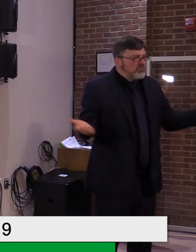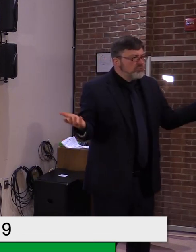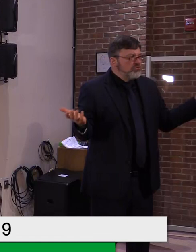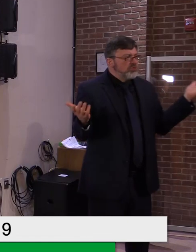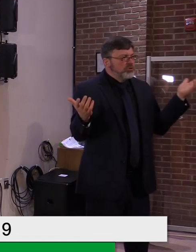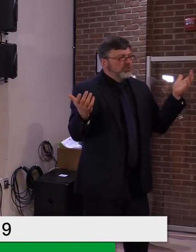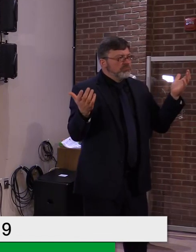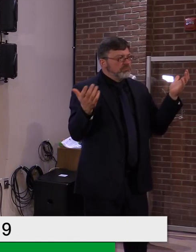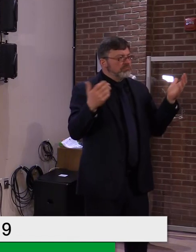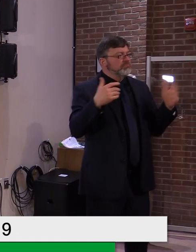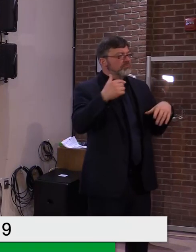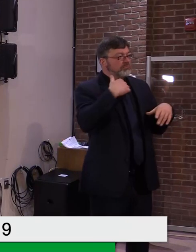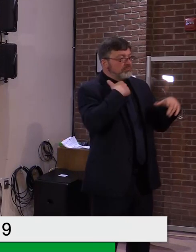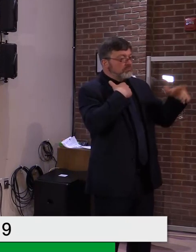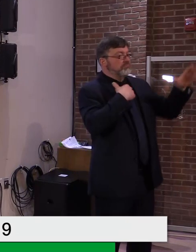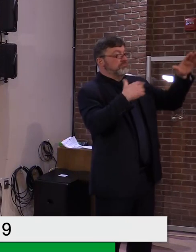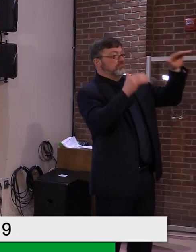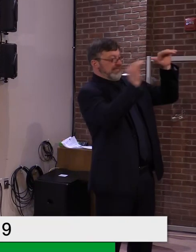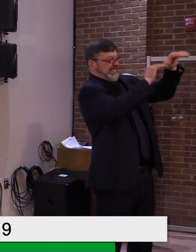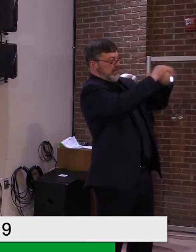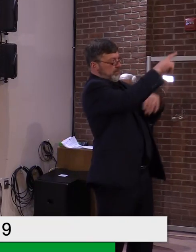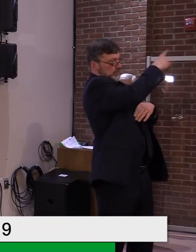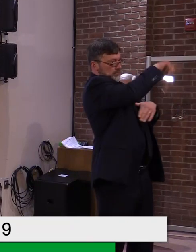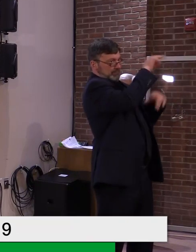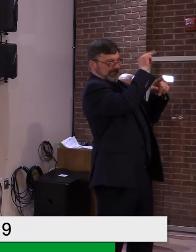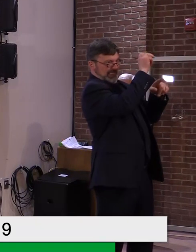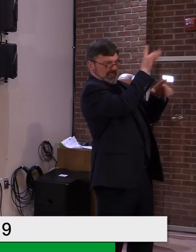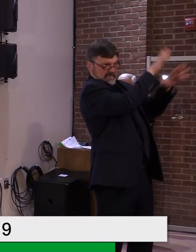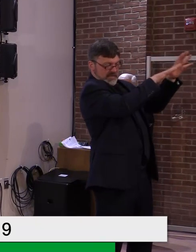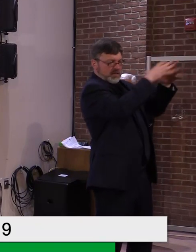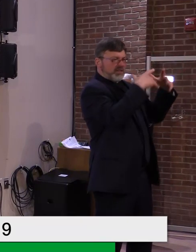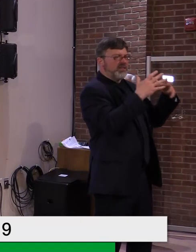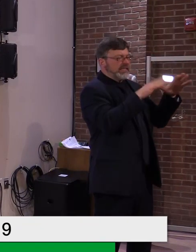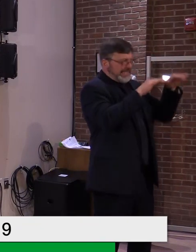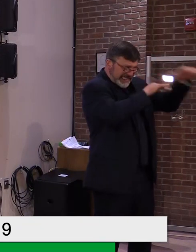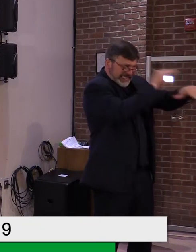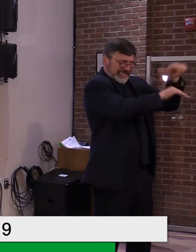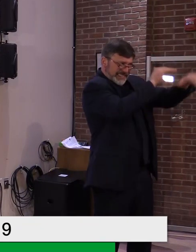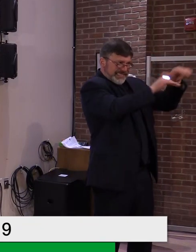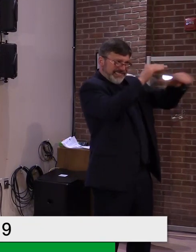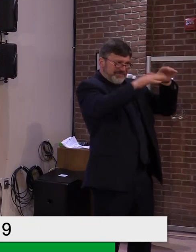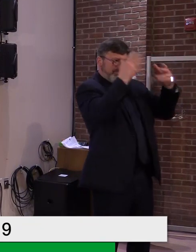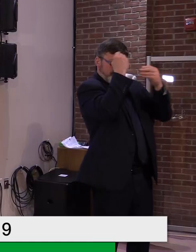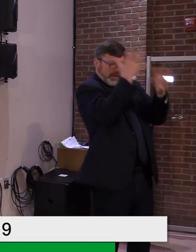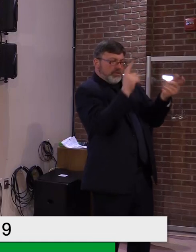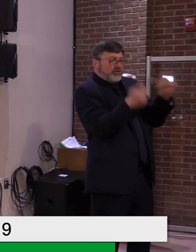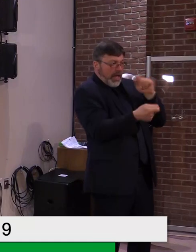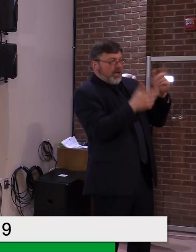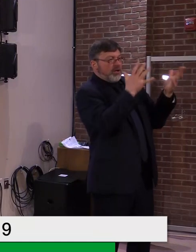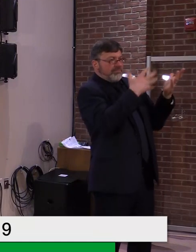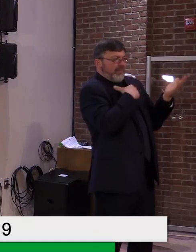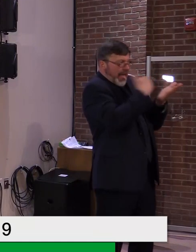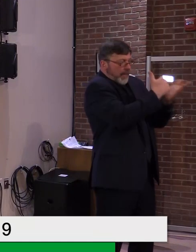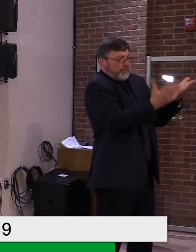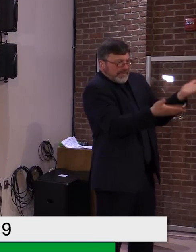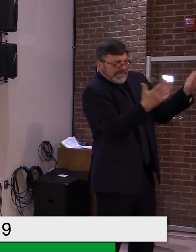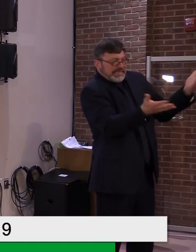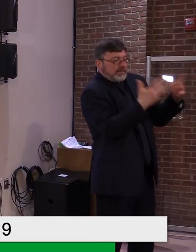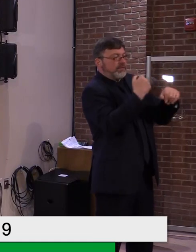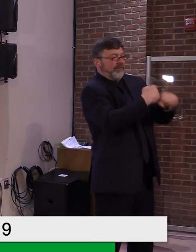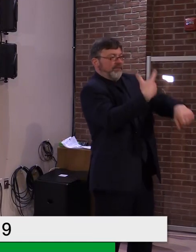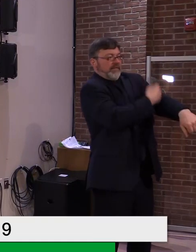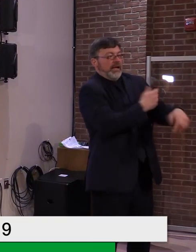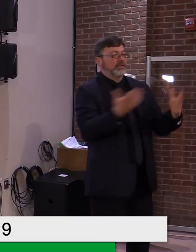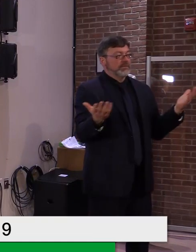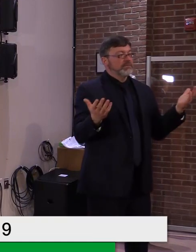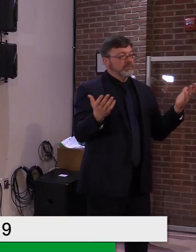families, and get us back to normal. But it's nothing. We get up here every single